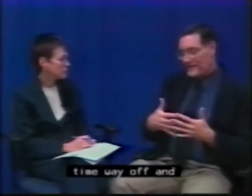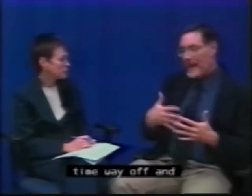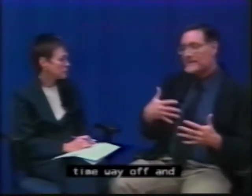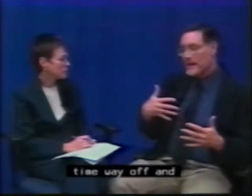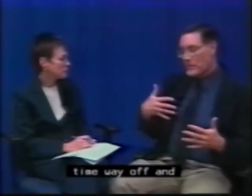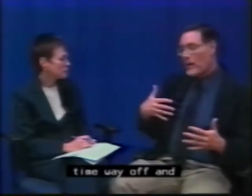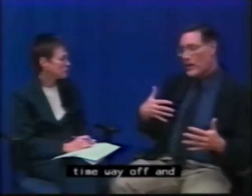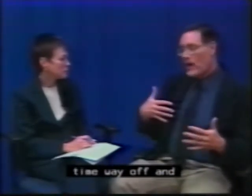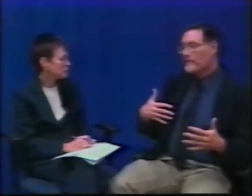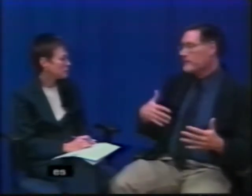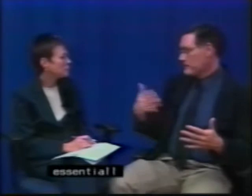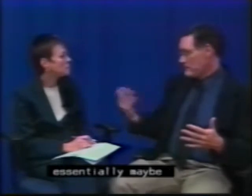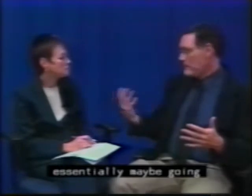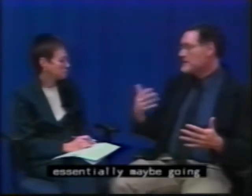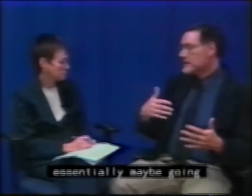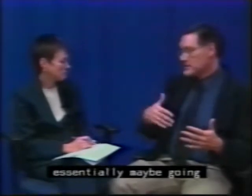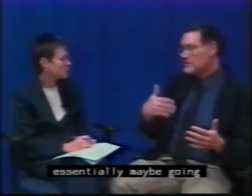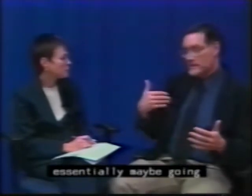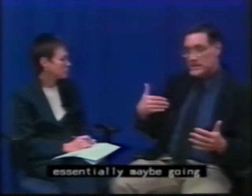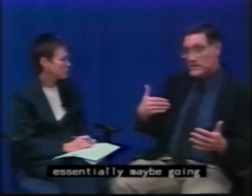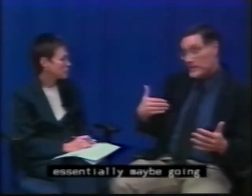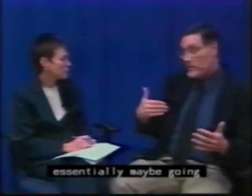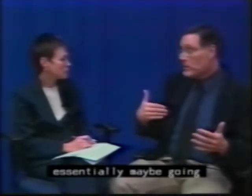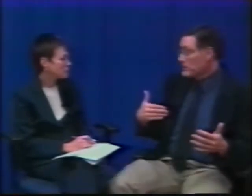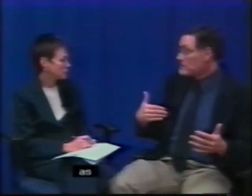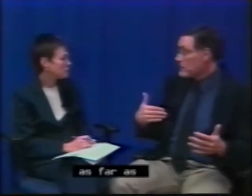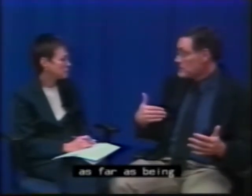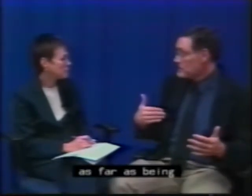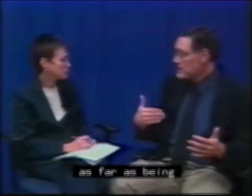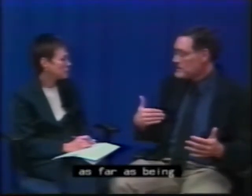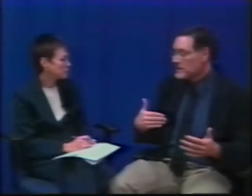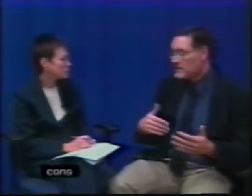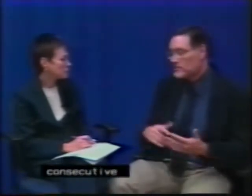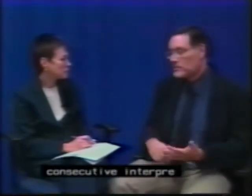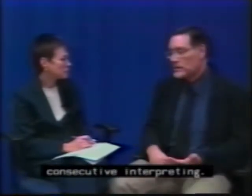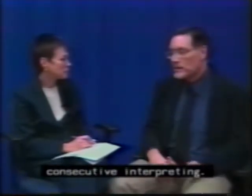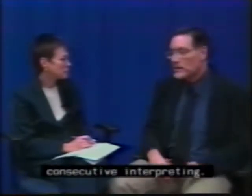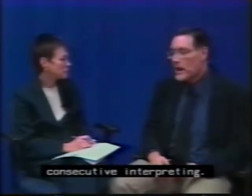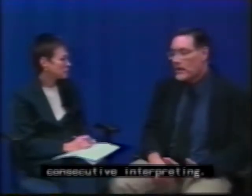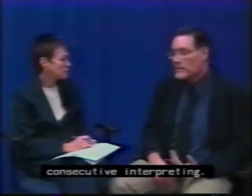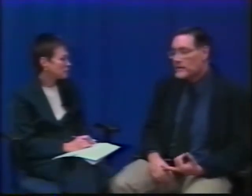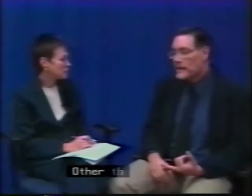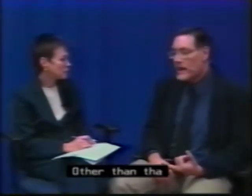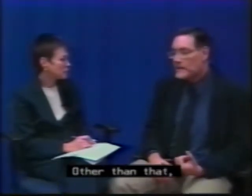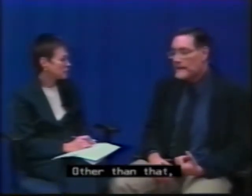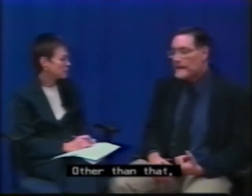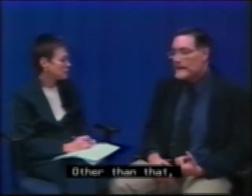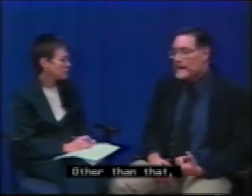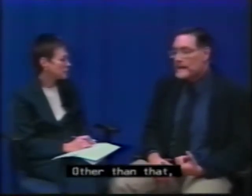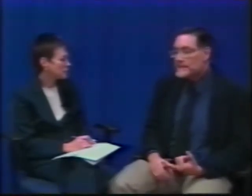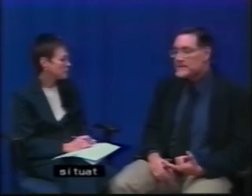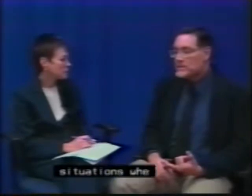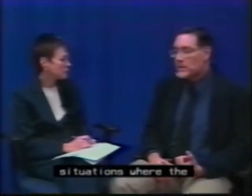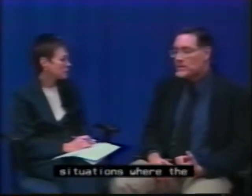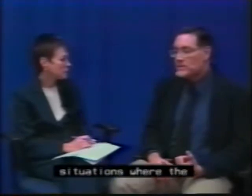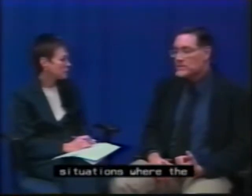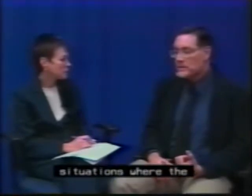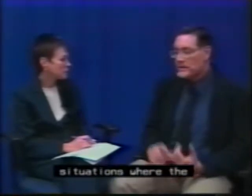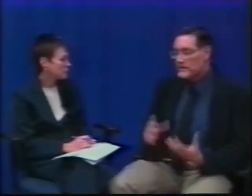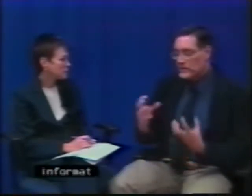lag time way off, and essentially maybe going as far as being consecutive interpreter. Other than that, situations where the